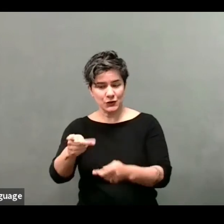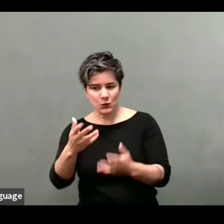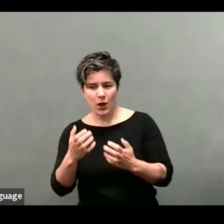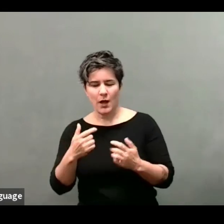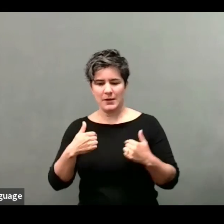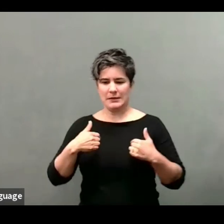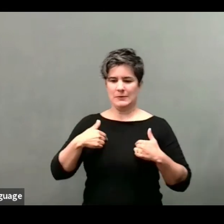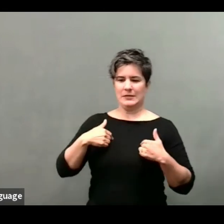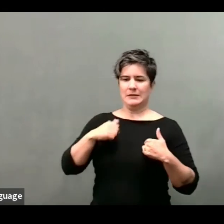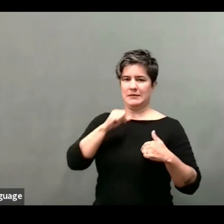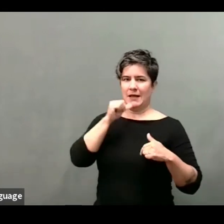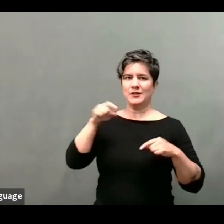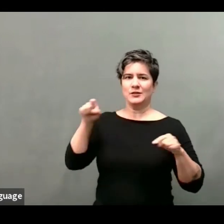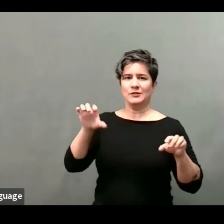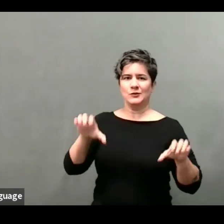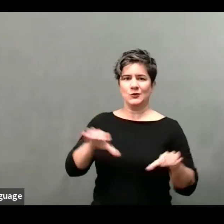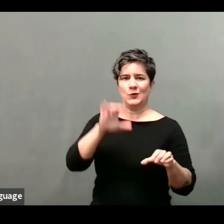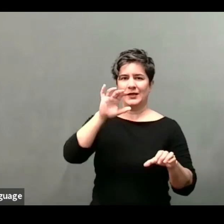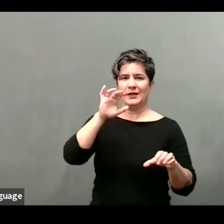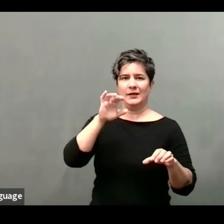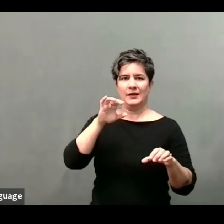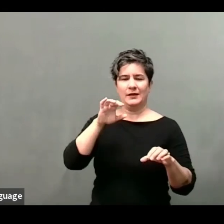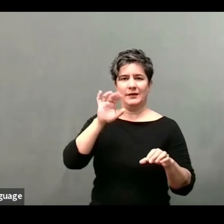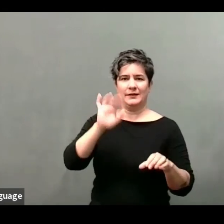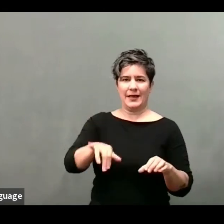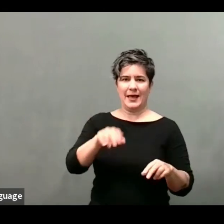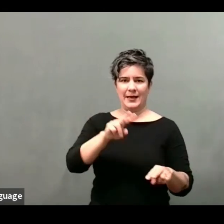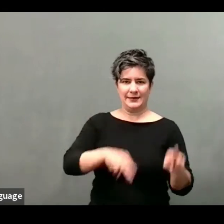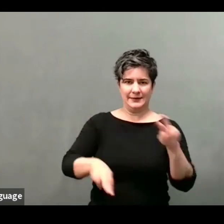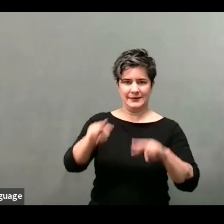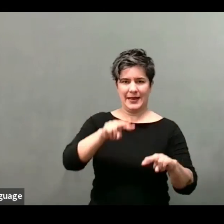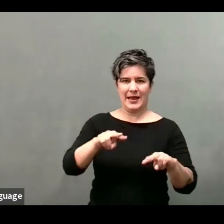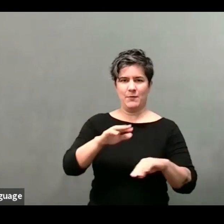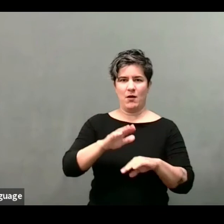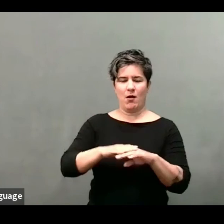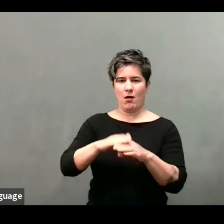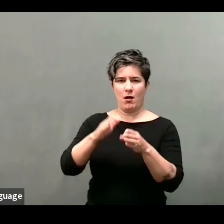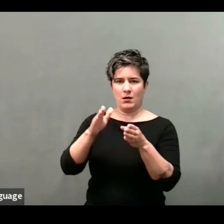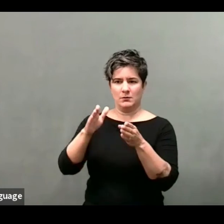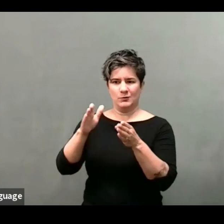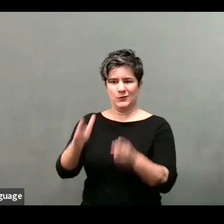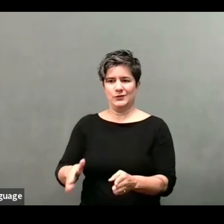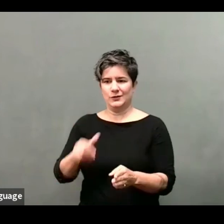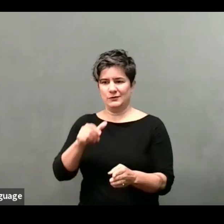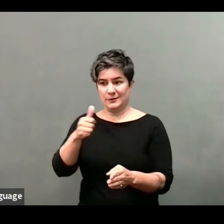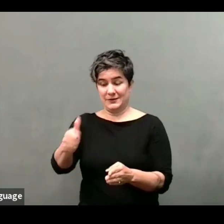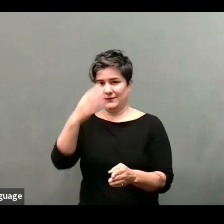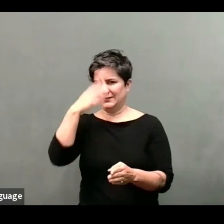was not doing a speculum exam on an unconscious patient, which is just not defensible in any way.